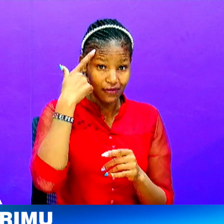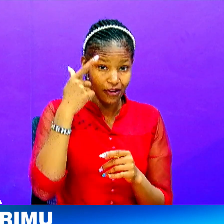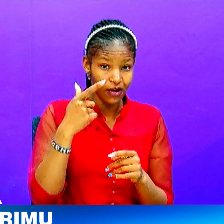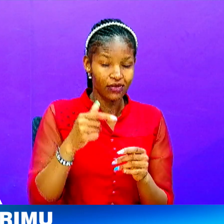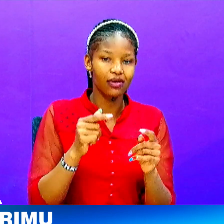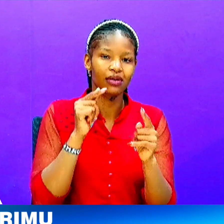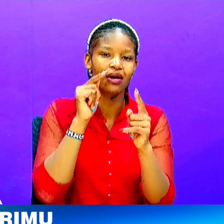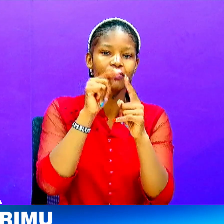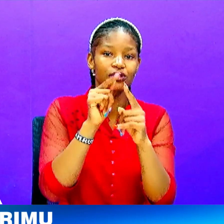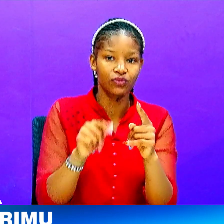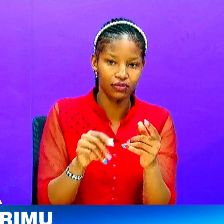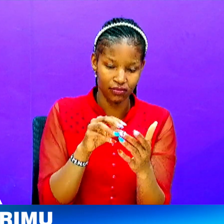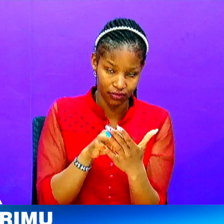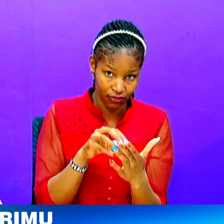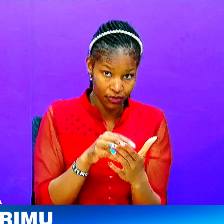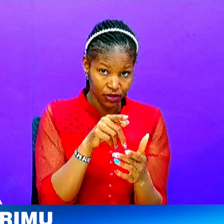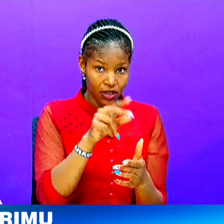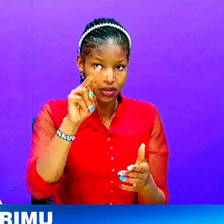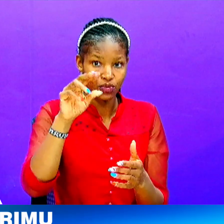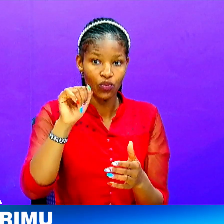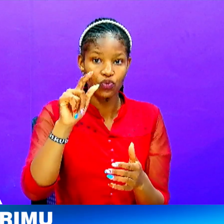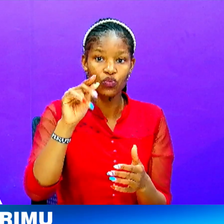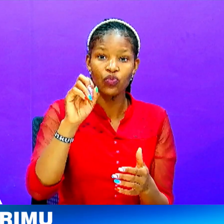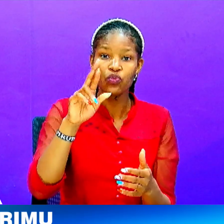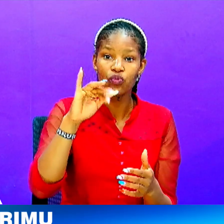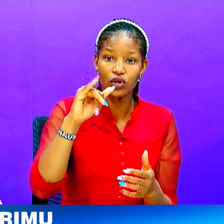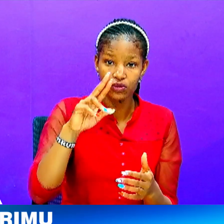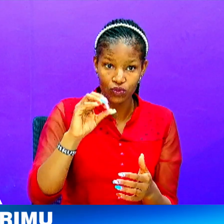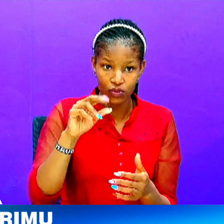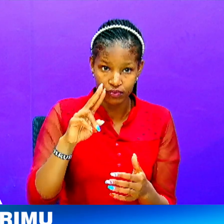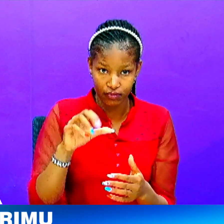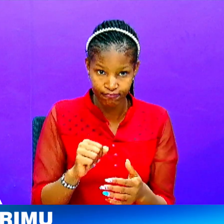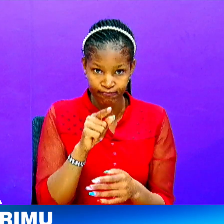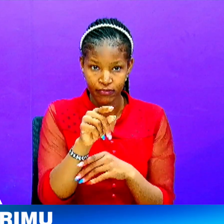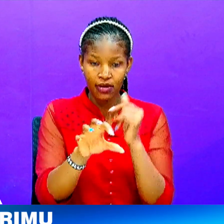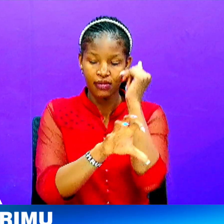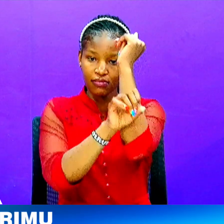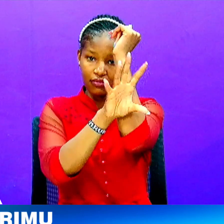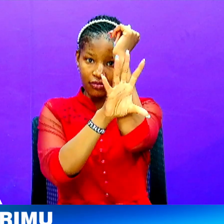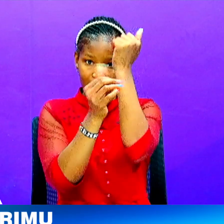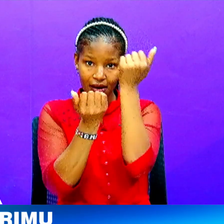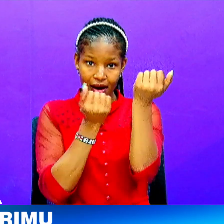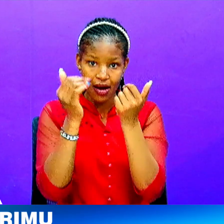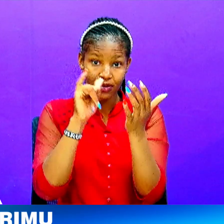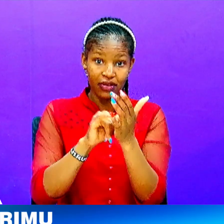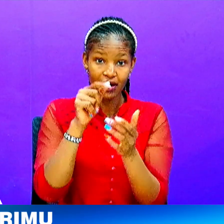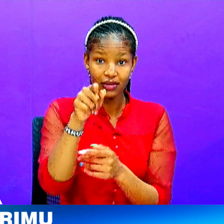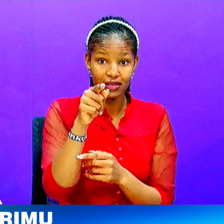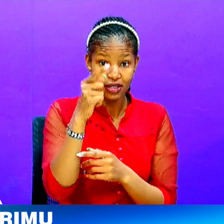To our other news, the measures aim to ease the notorious traffic gridlock that frequently paralyzes